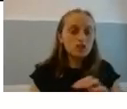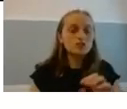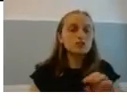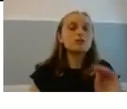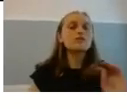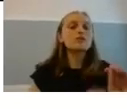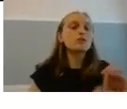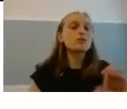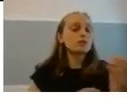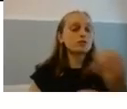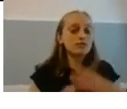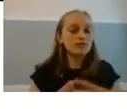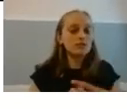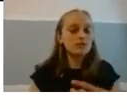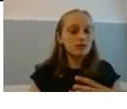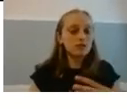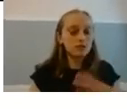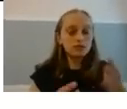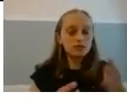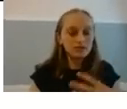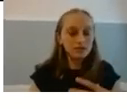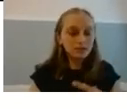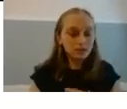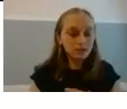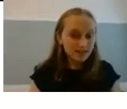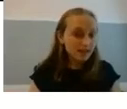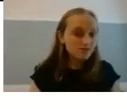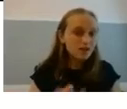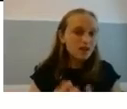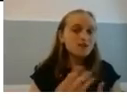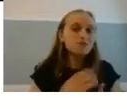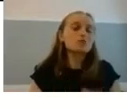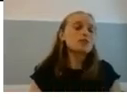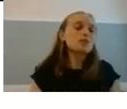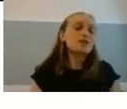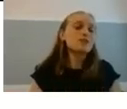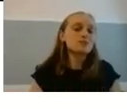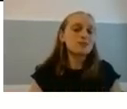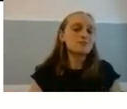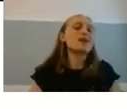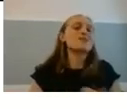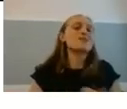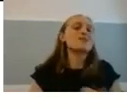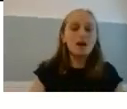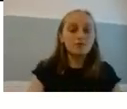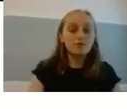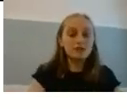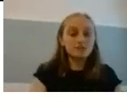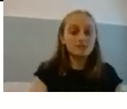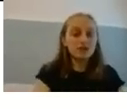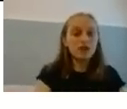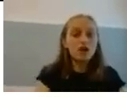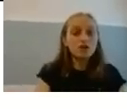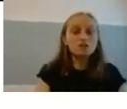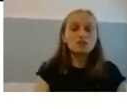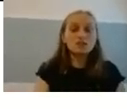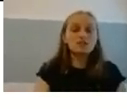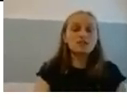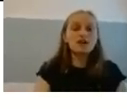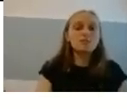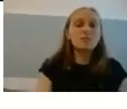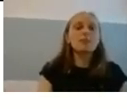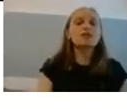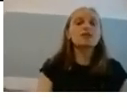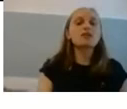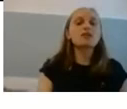and so even though about 125 people were deaf nearly 25 and 25 knew MBSL to